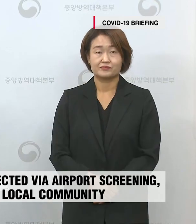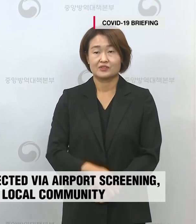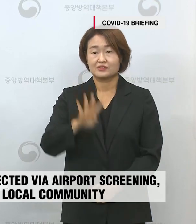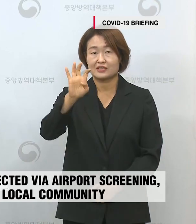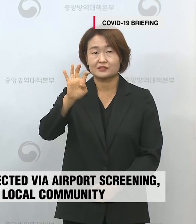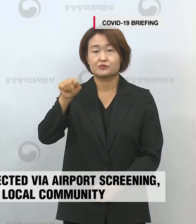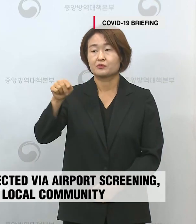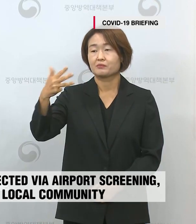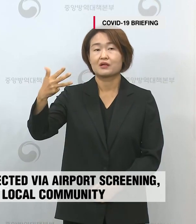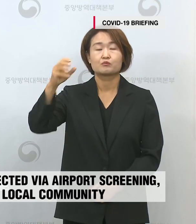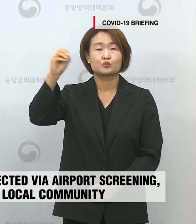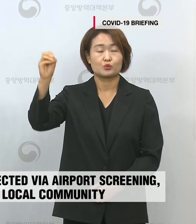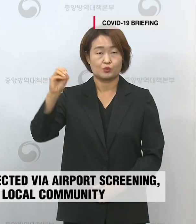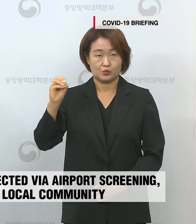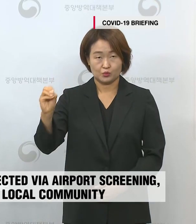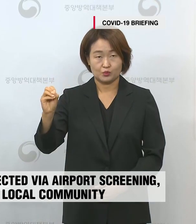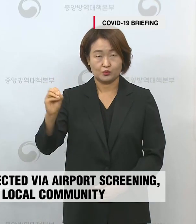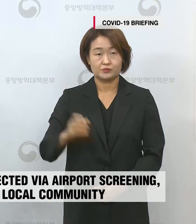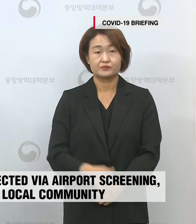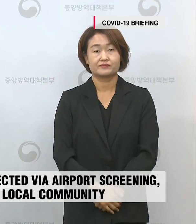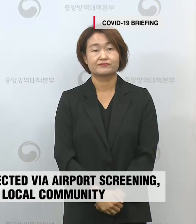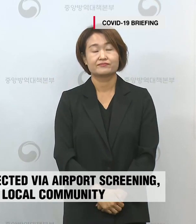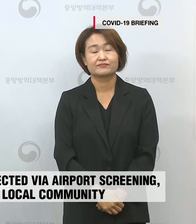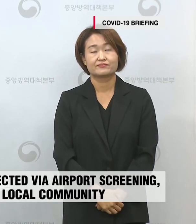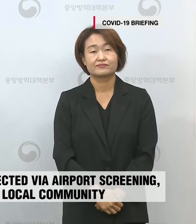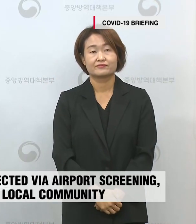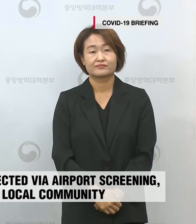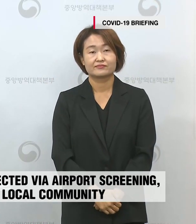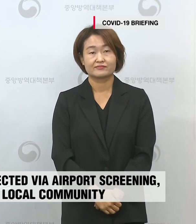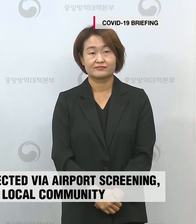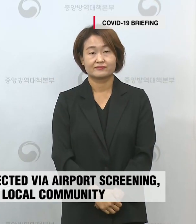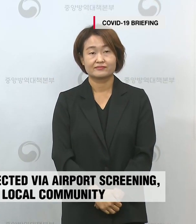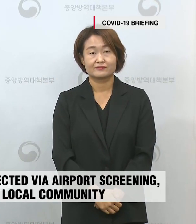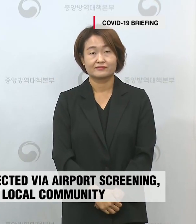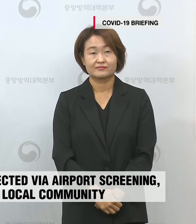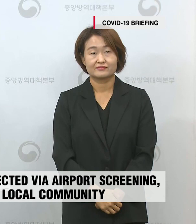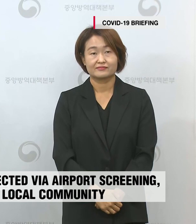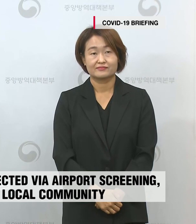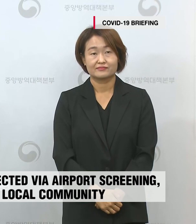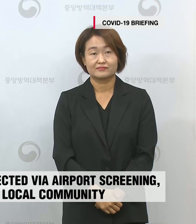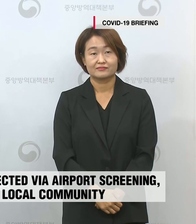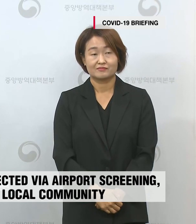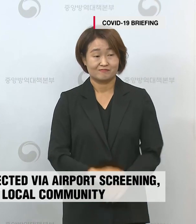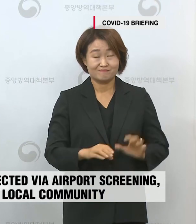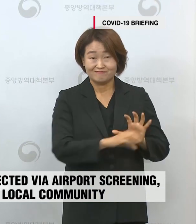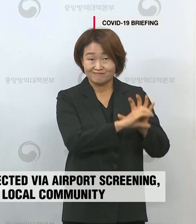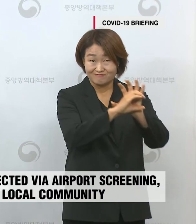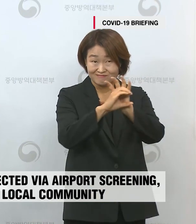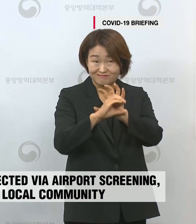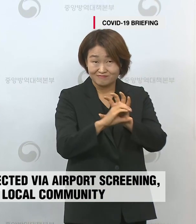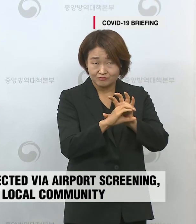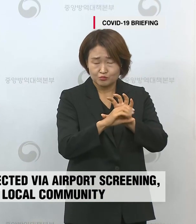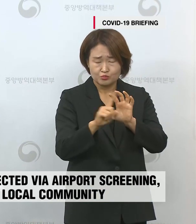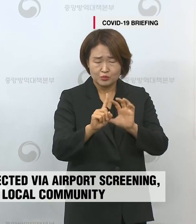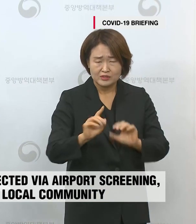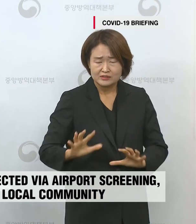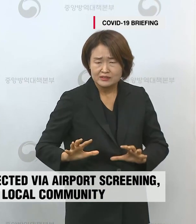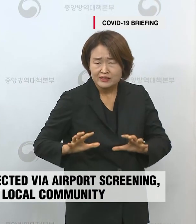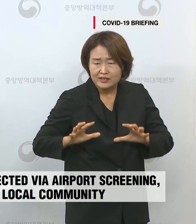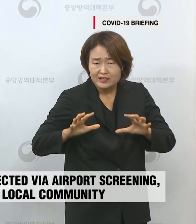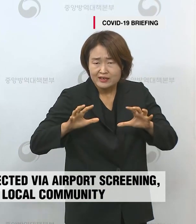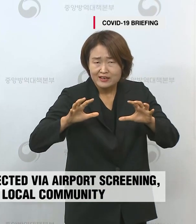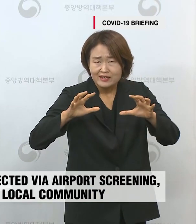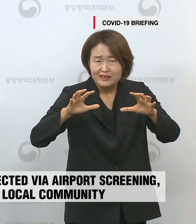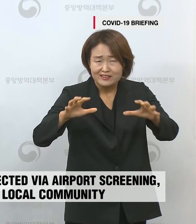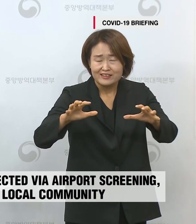increased slightly, and the middle to senior aged proportion stands at about 40%. And looking at